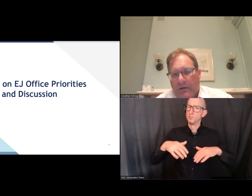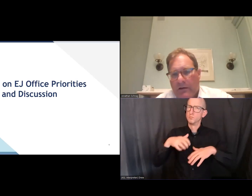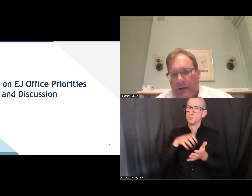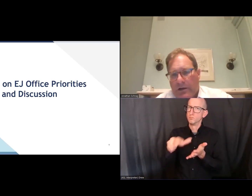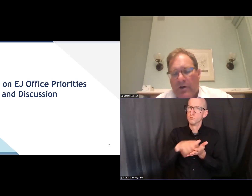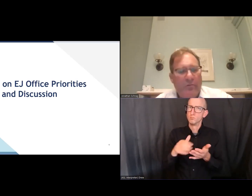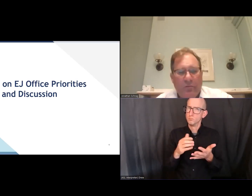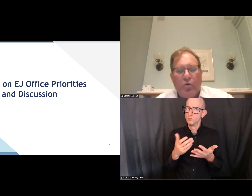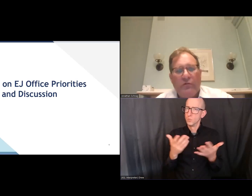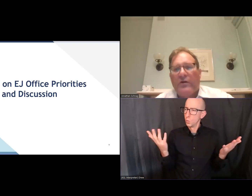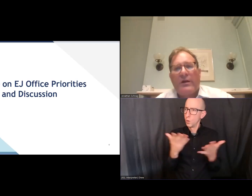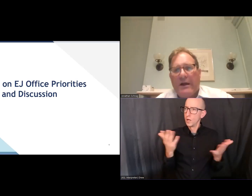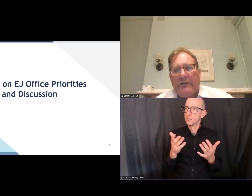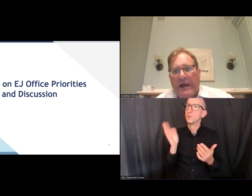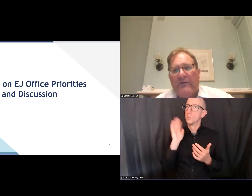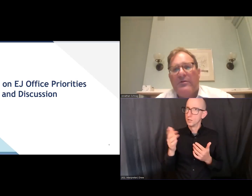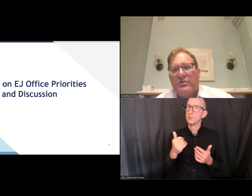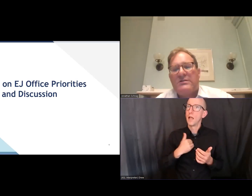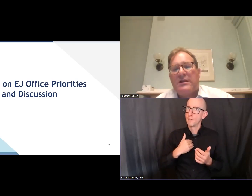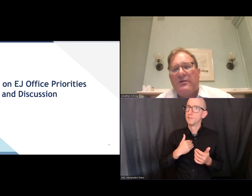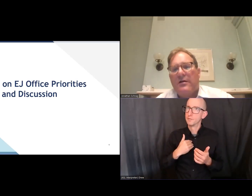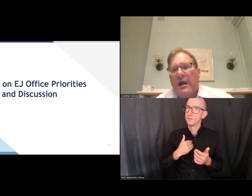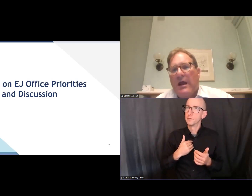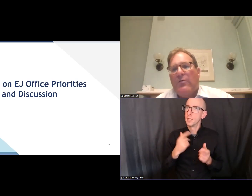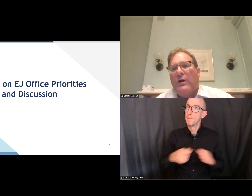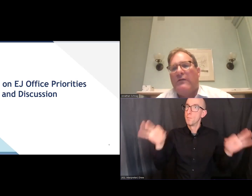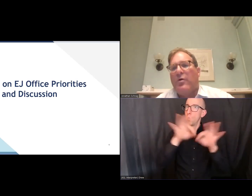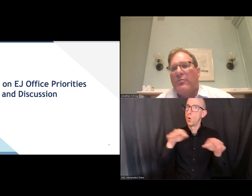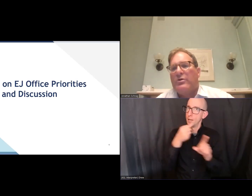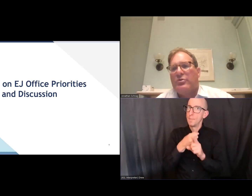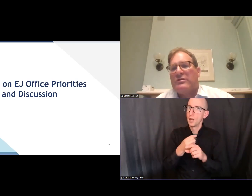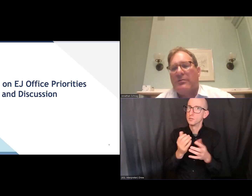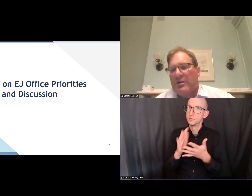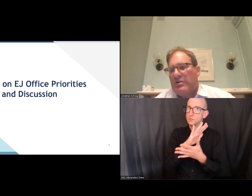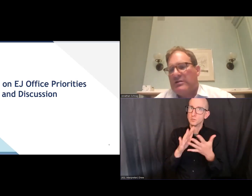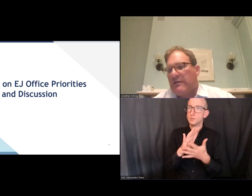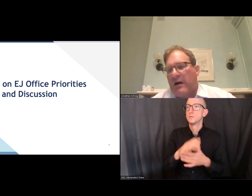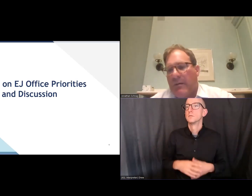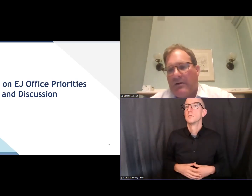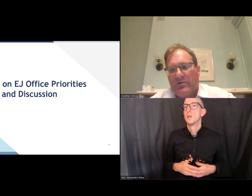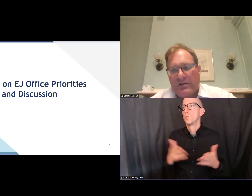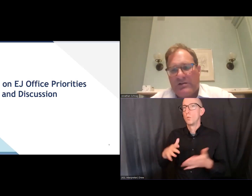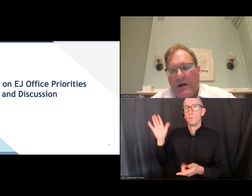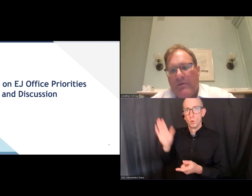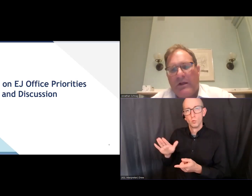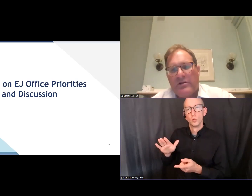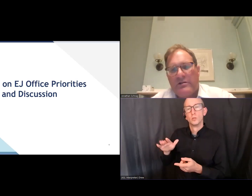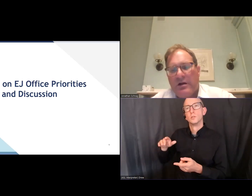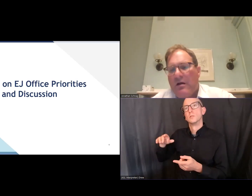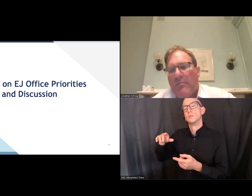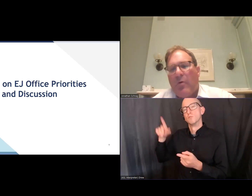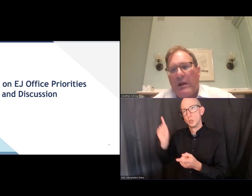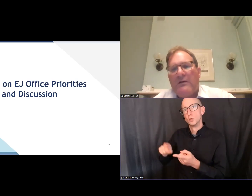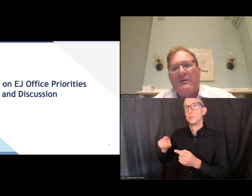going to move the greenhouse gas emissions needle and what is going to reduce emissions in environmental justice